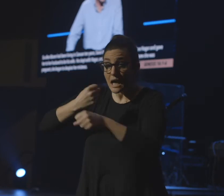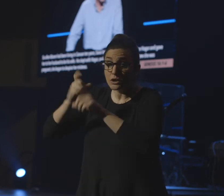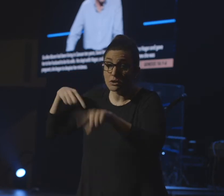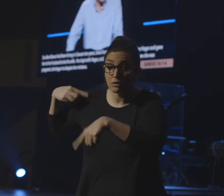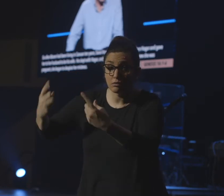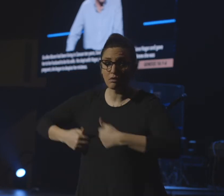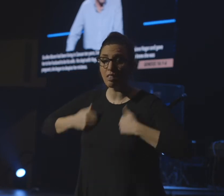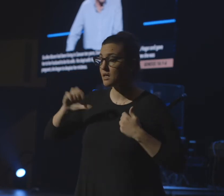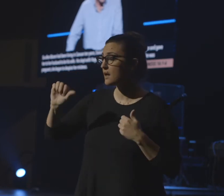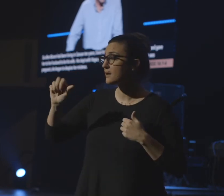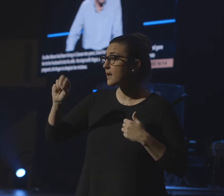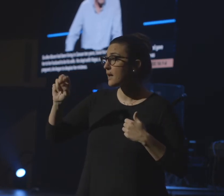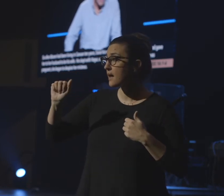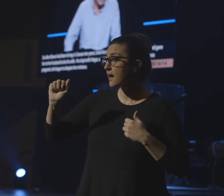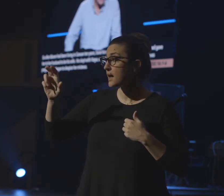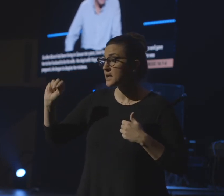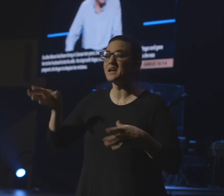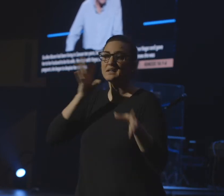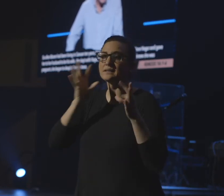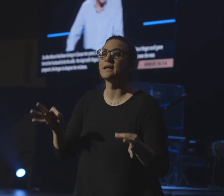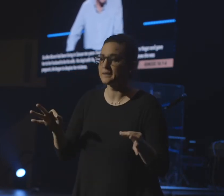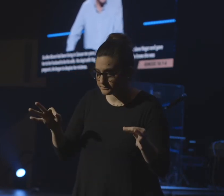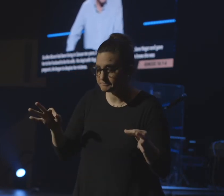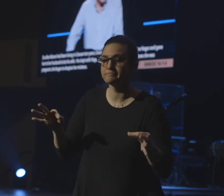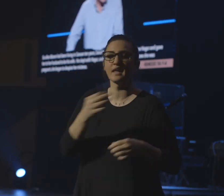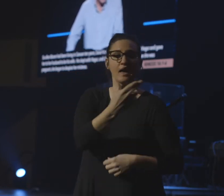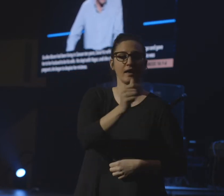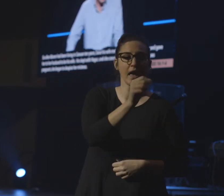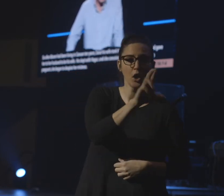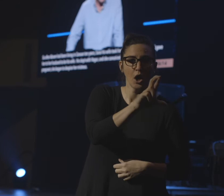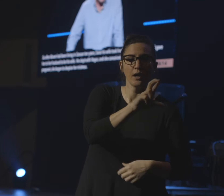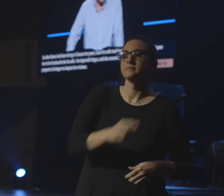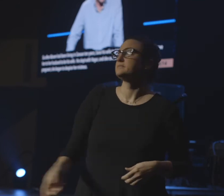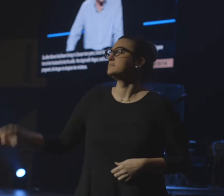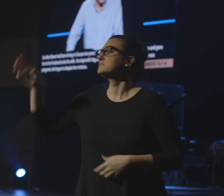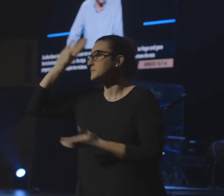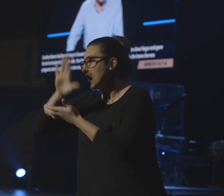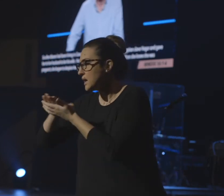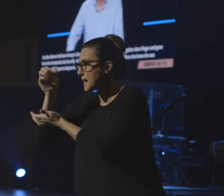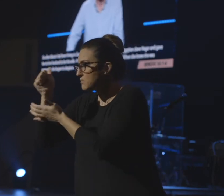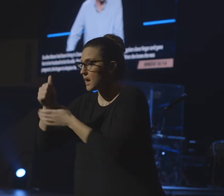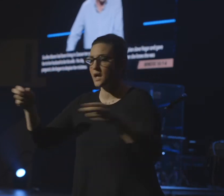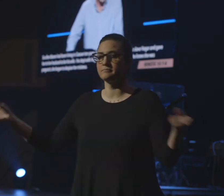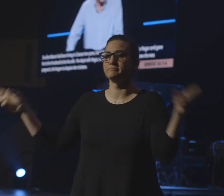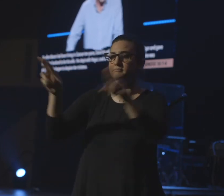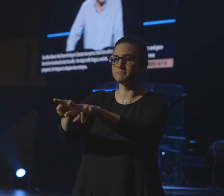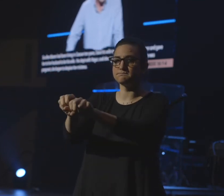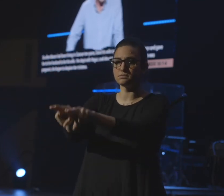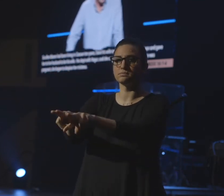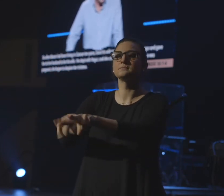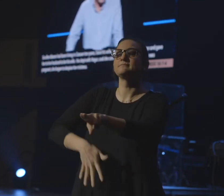took her Egyptian slave, and Hagar gave her to her husband to be his wife. He slept with Hagar, and she